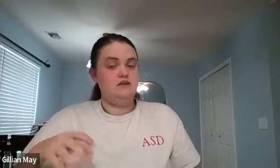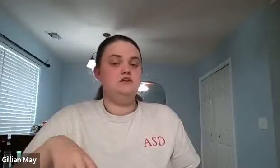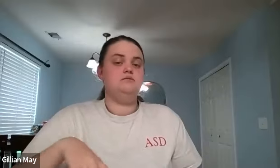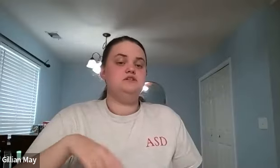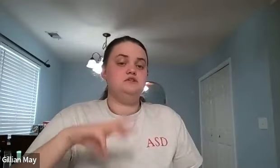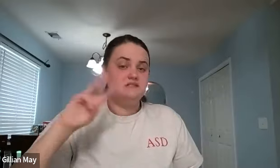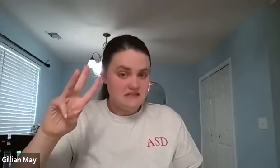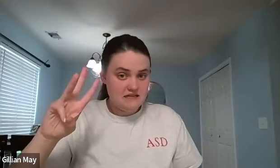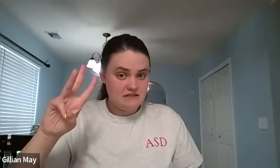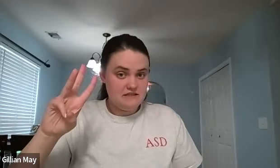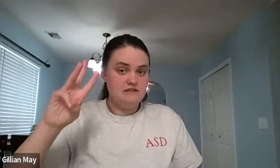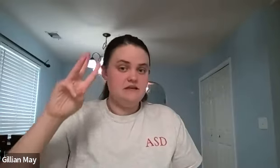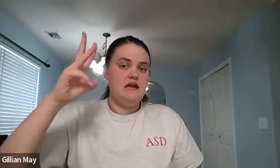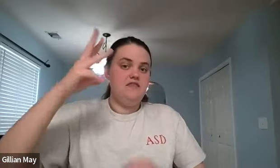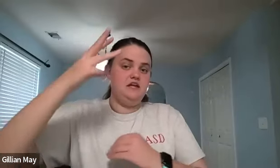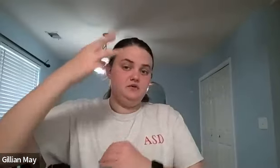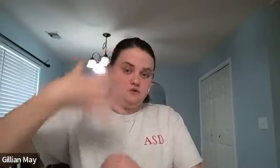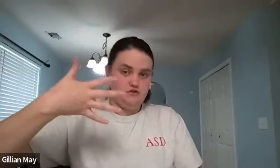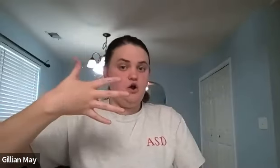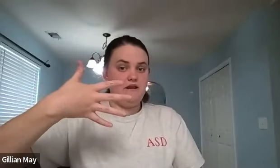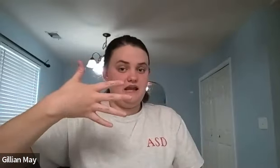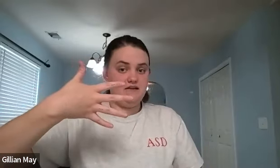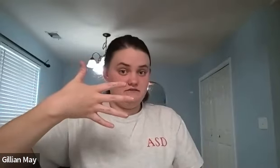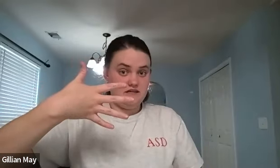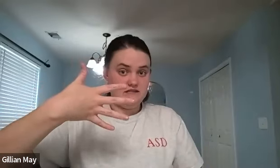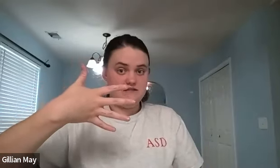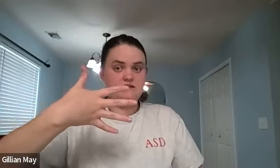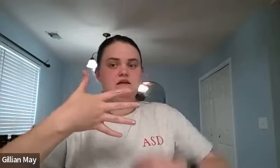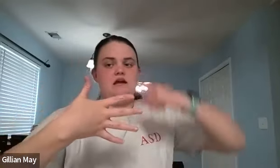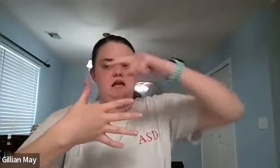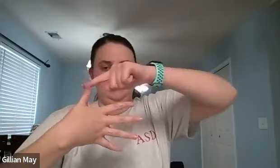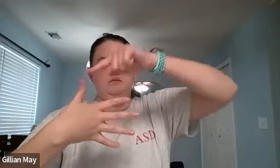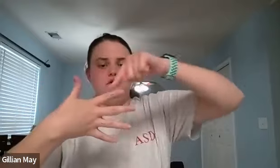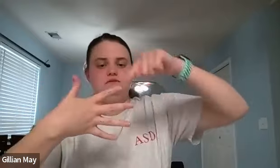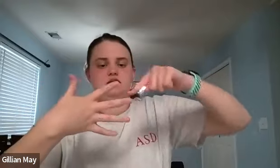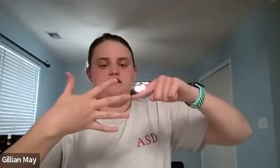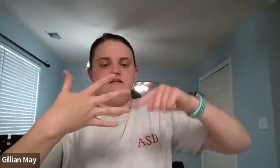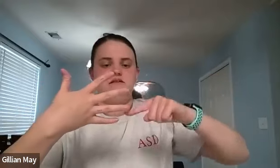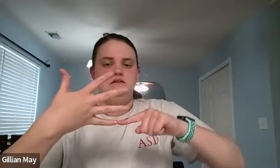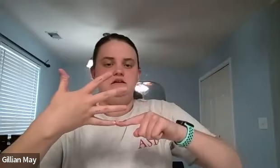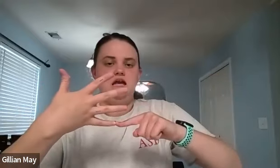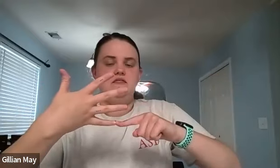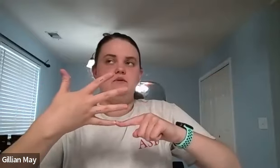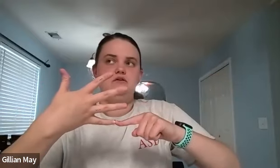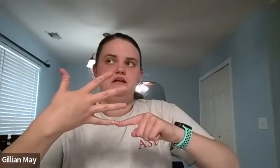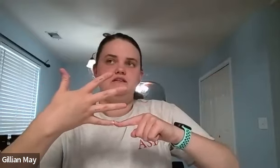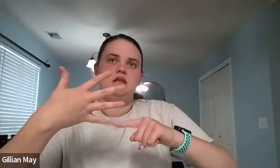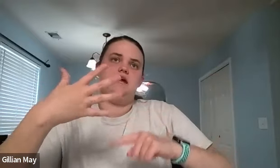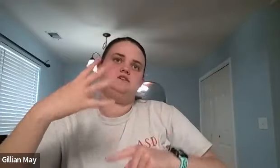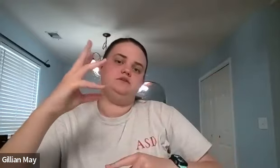you would do 6, and then you would do the open hand of this, and you would go down it. And then when you get to the next one, you